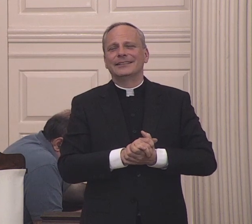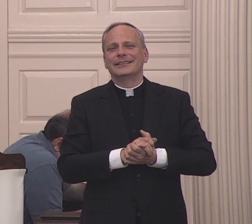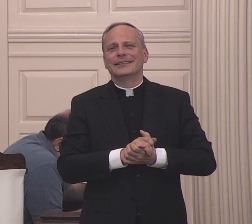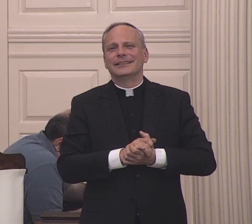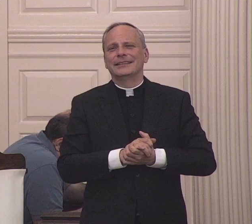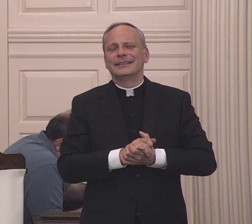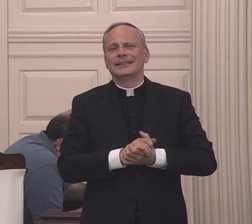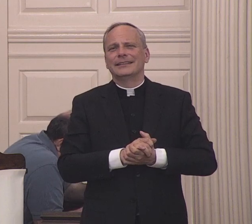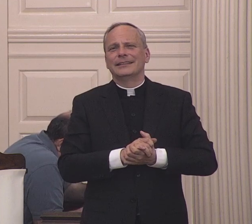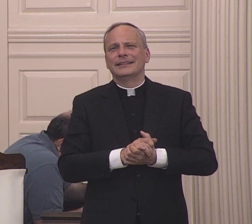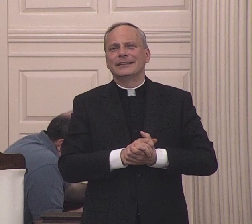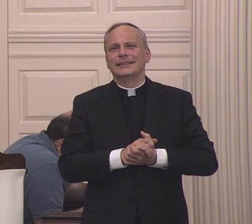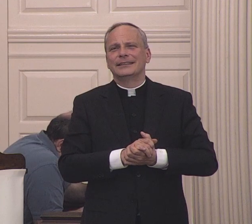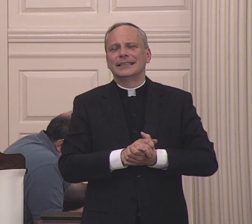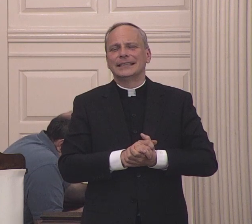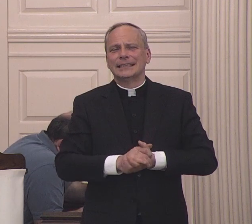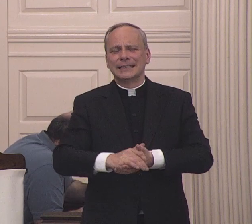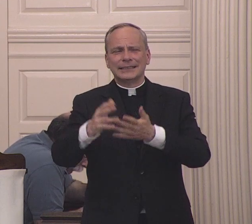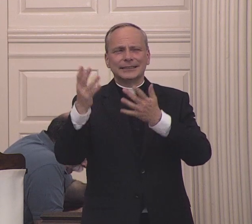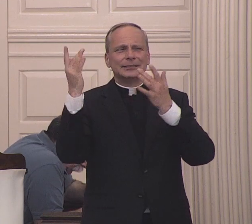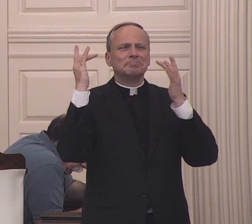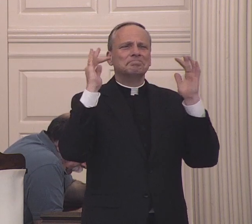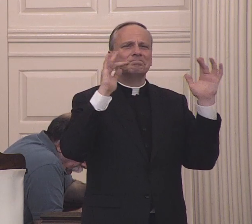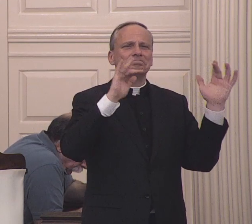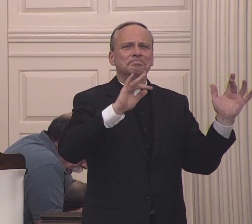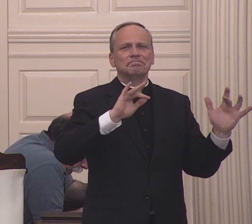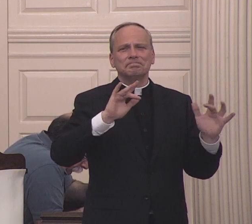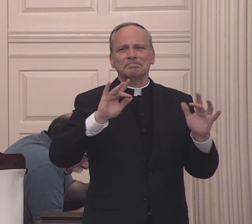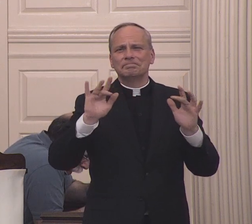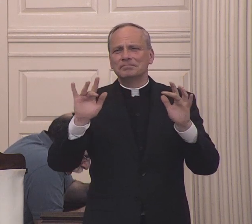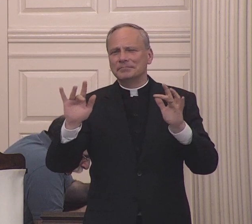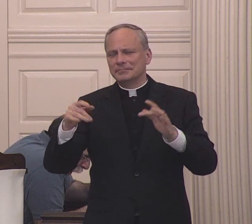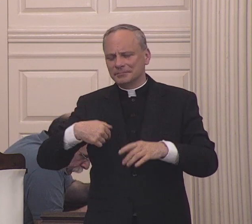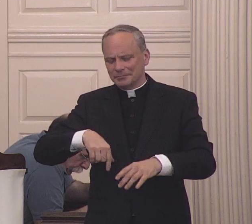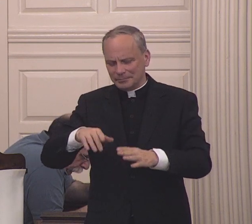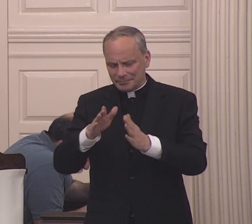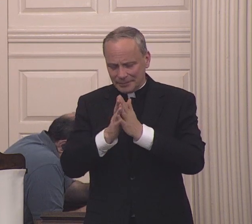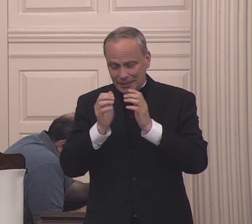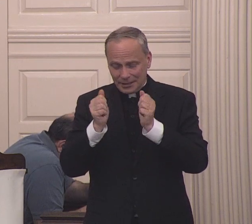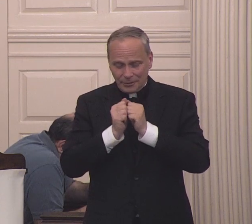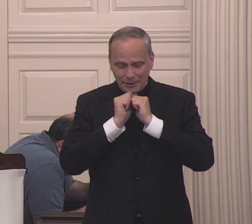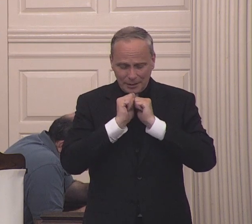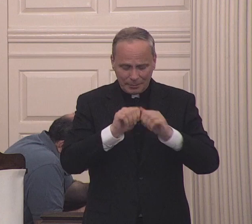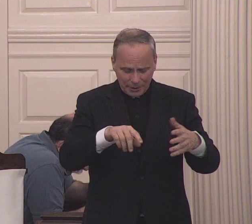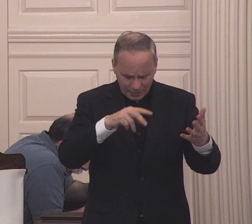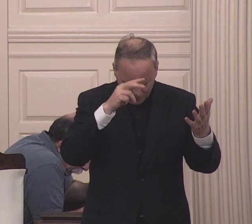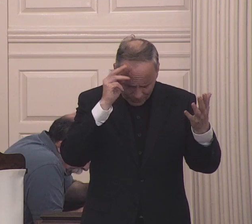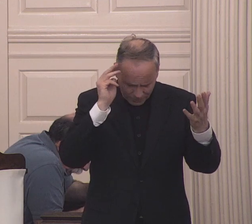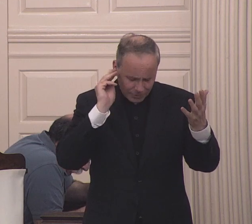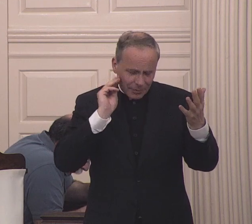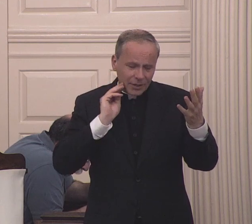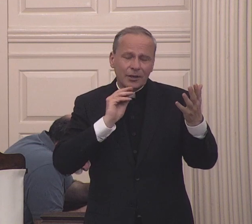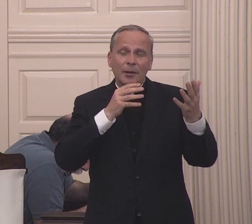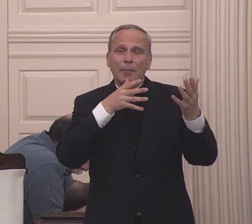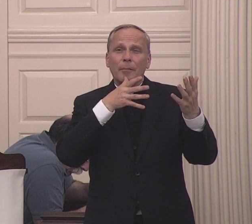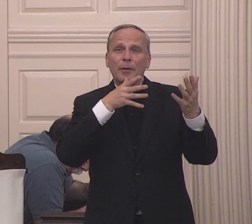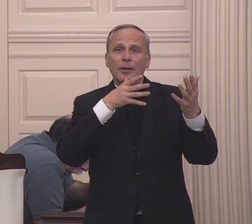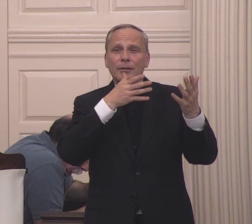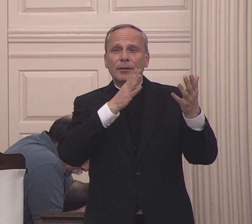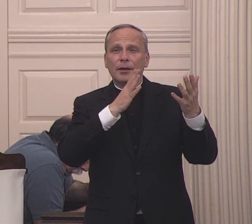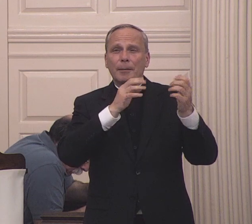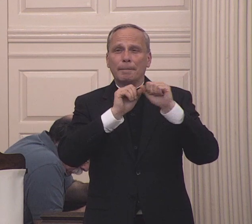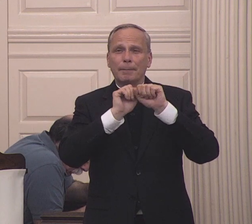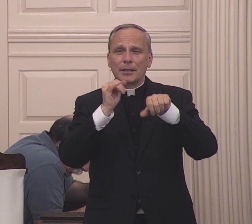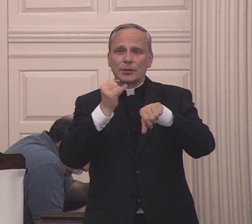Welcome them into the light of your face. Have mercy on us all, we pray, that with the Blessed